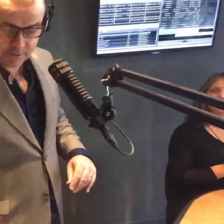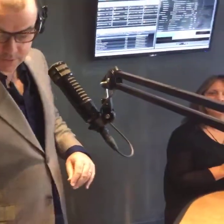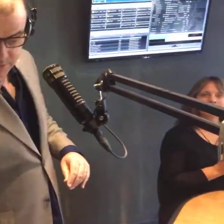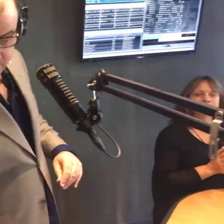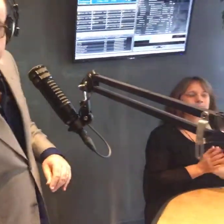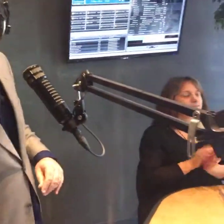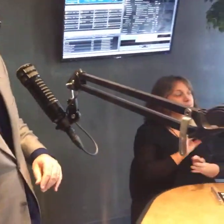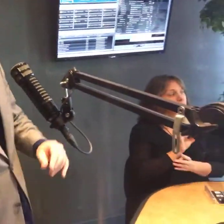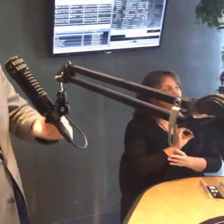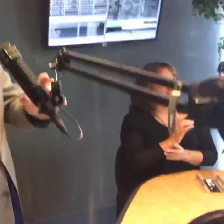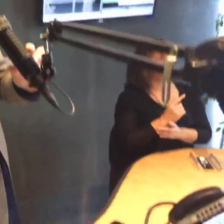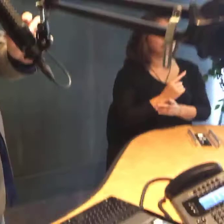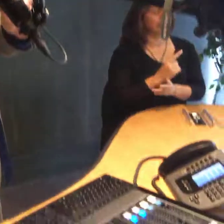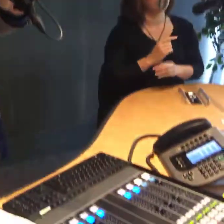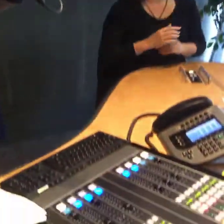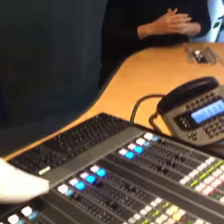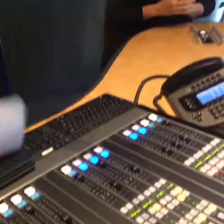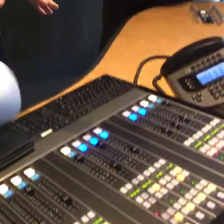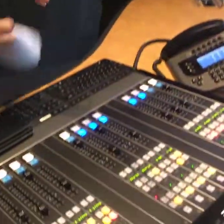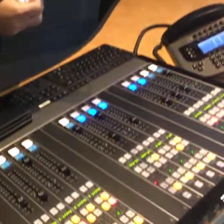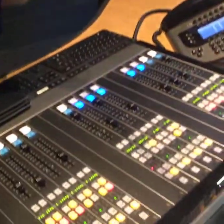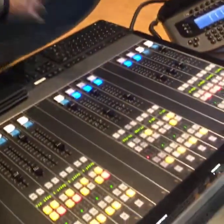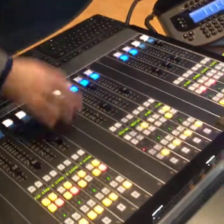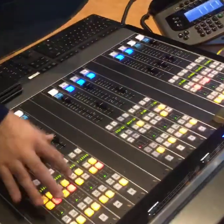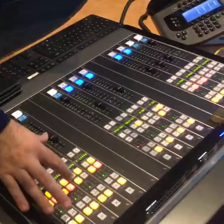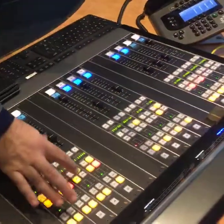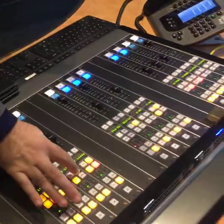Okay, 10 seconds.